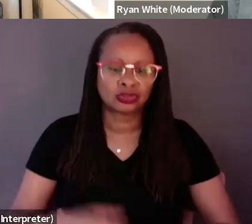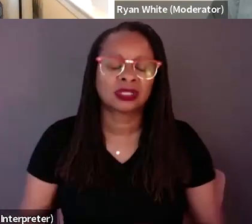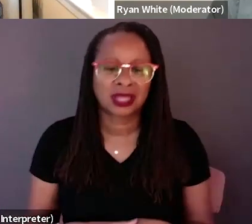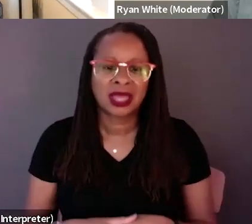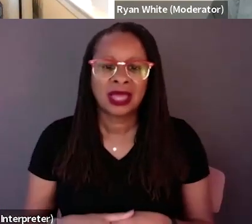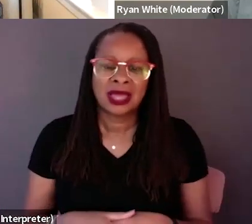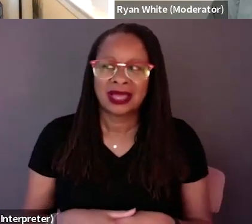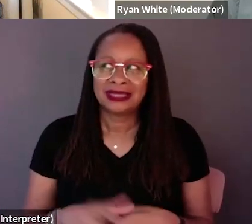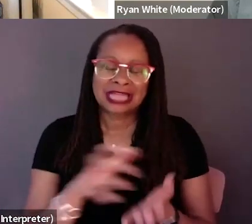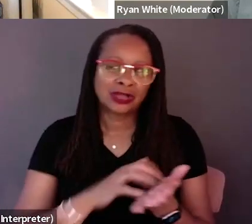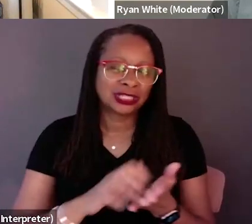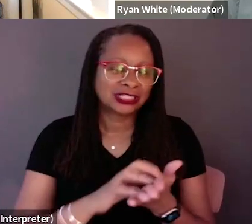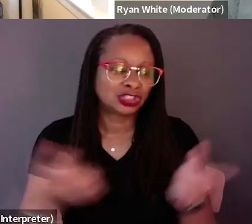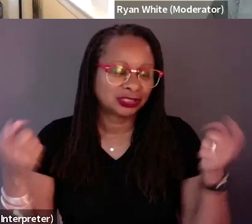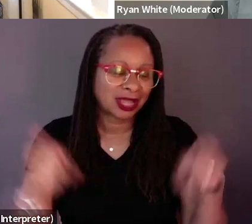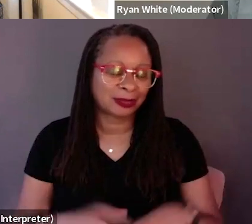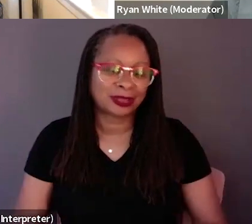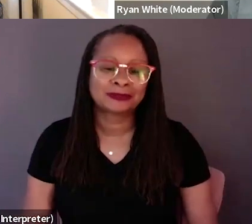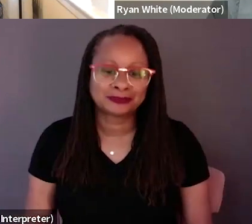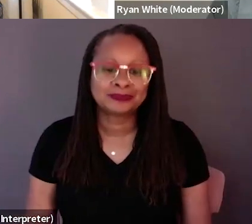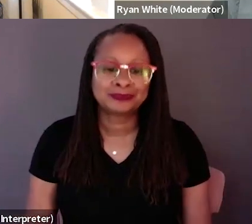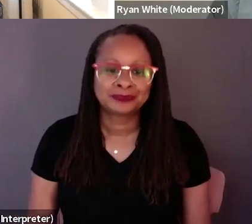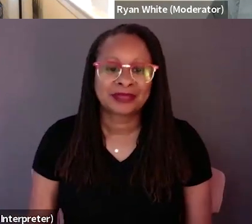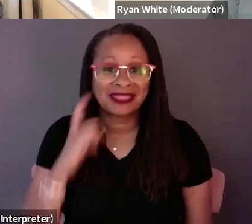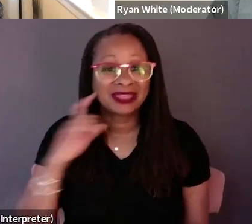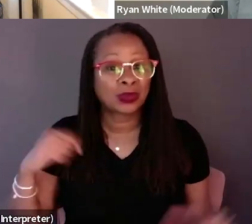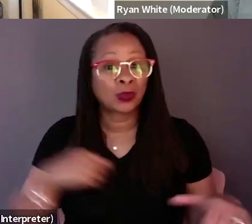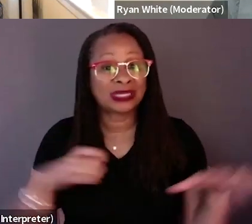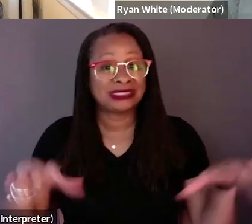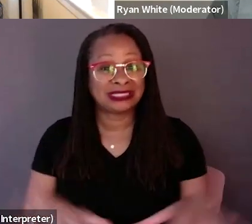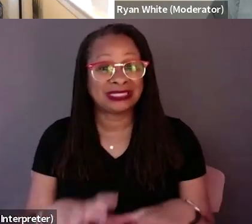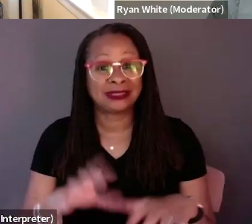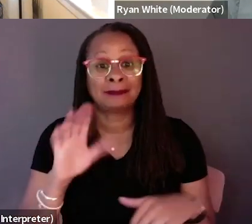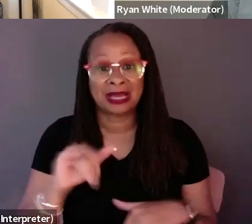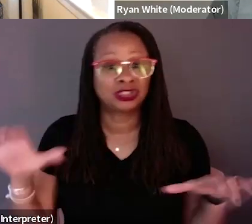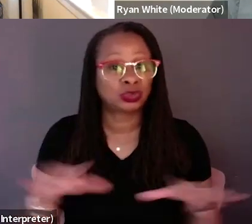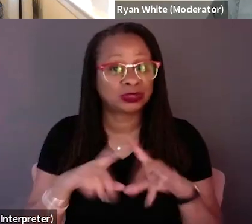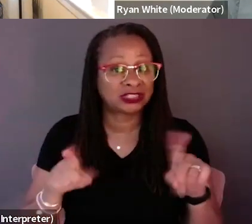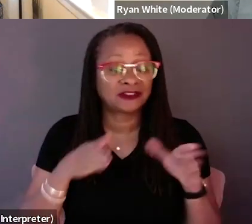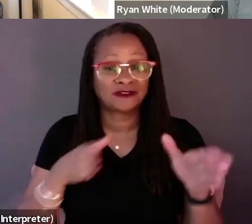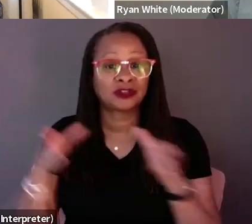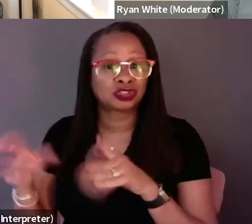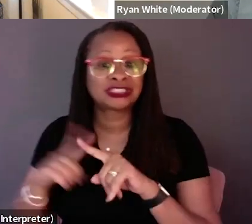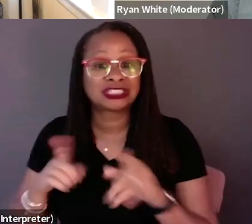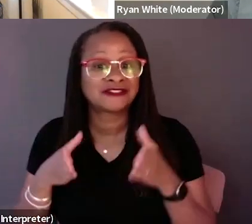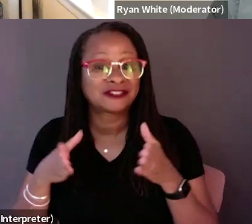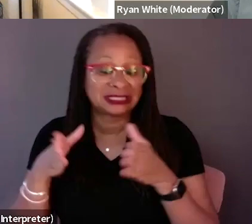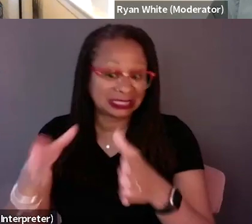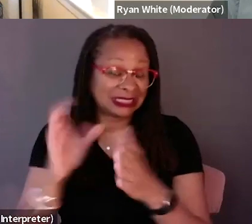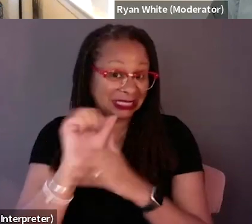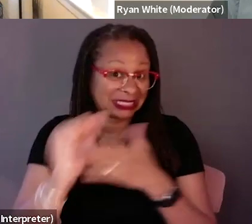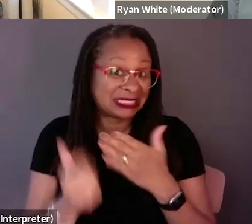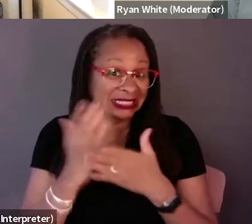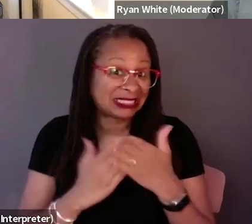emotional calibration going on, which I think we really just did by doing, different versions of different scenes